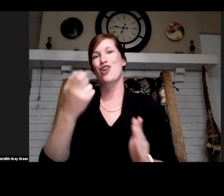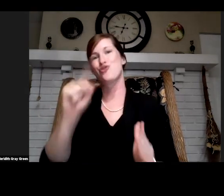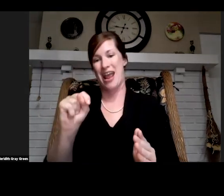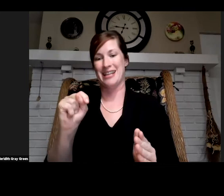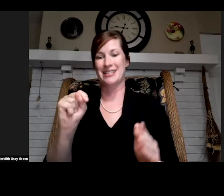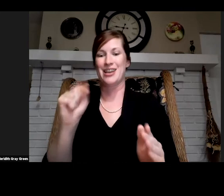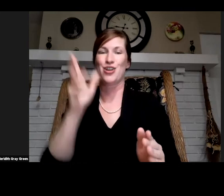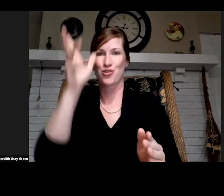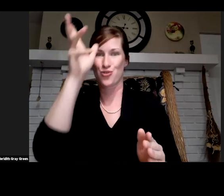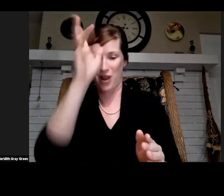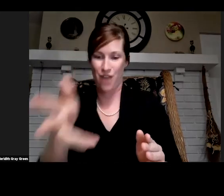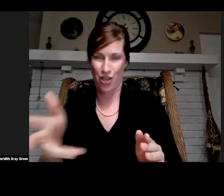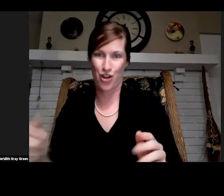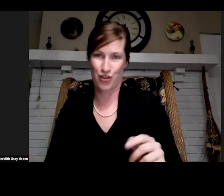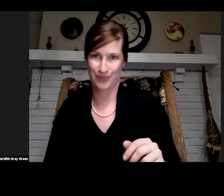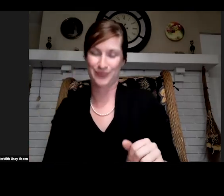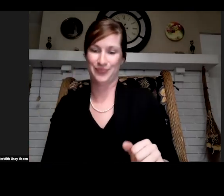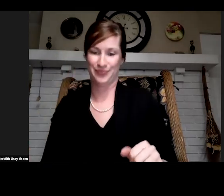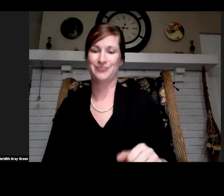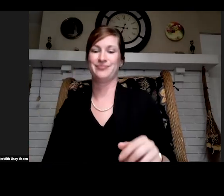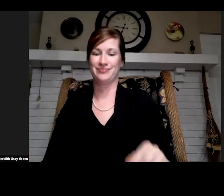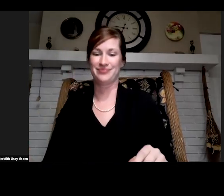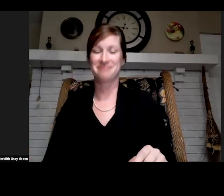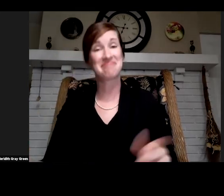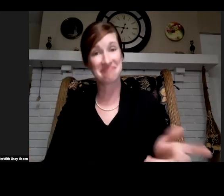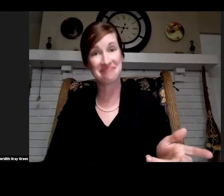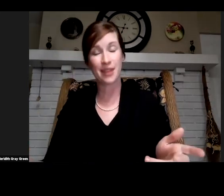himself was the artist's great-grandfather.